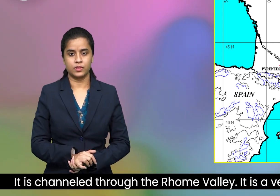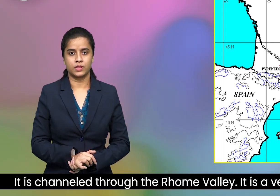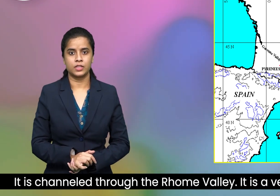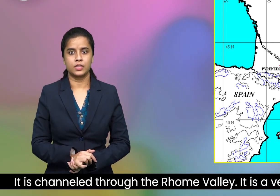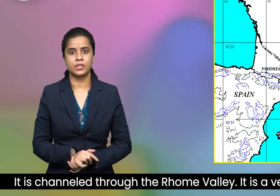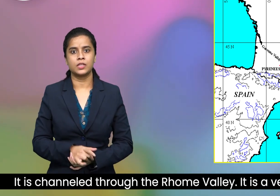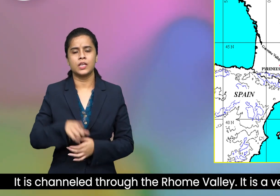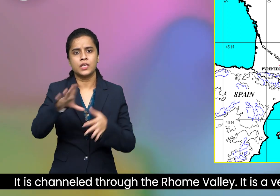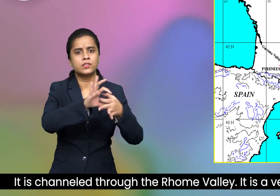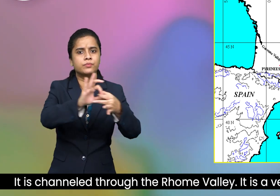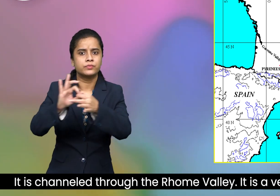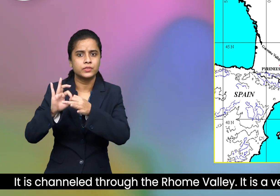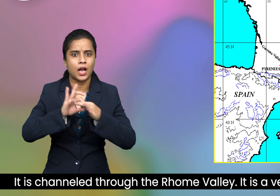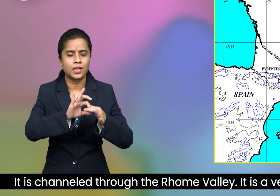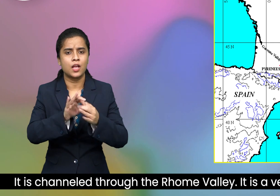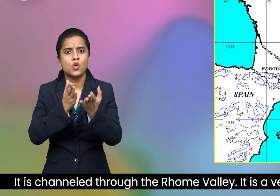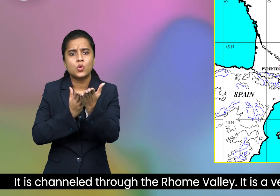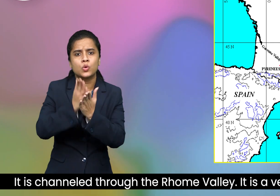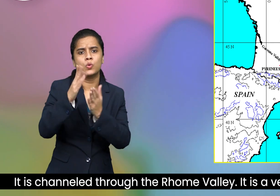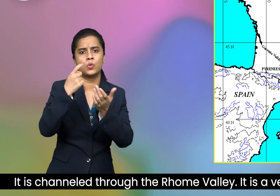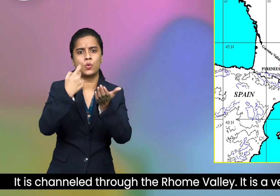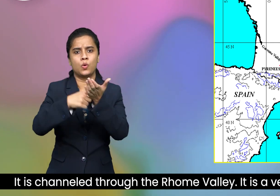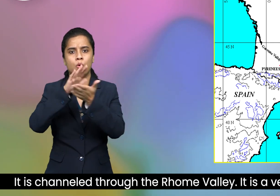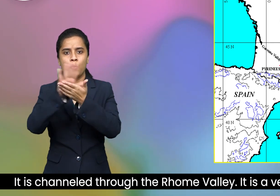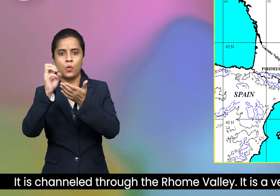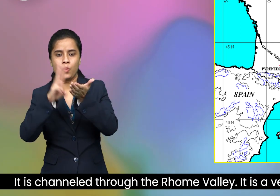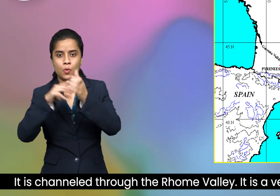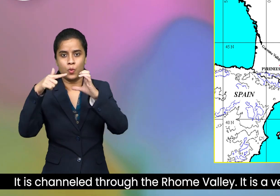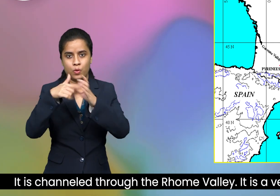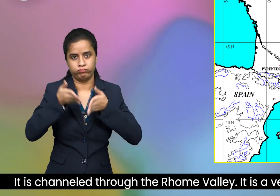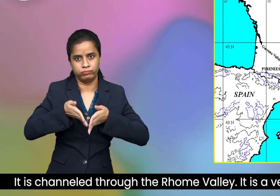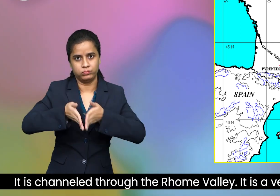It is channeled through the Rhone Valley.